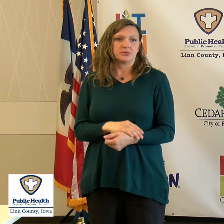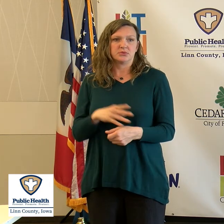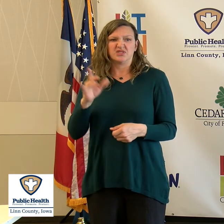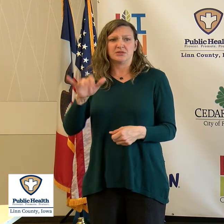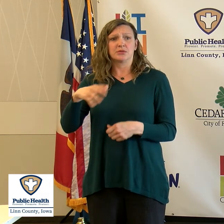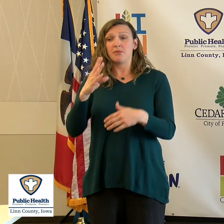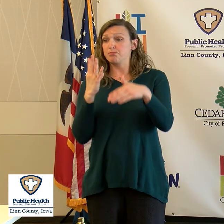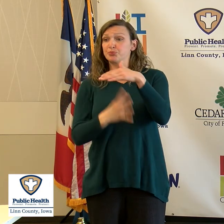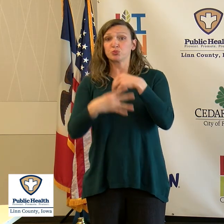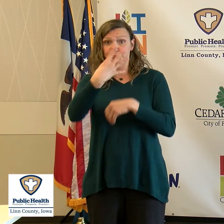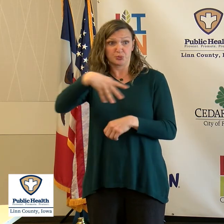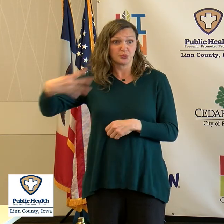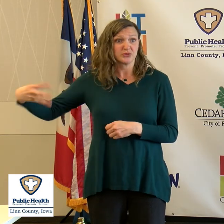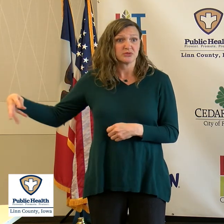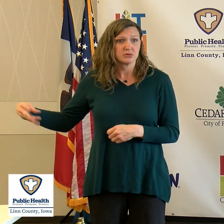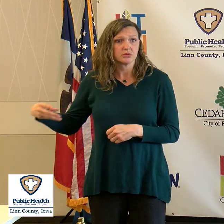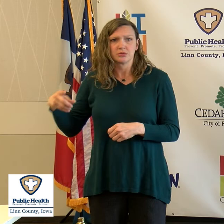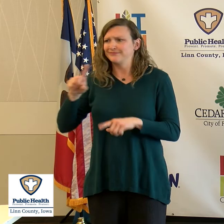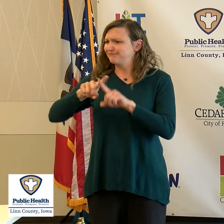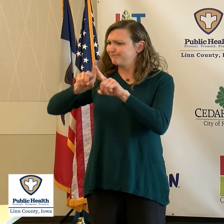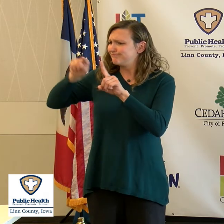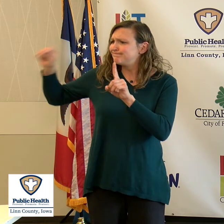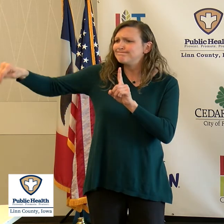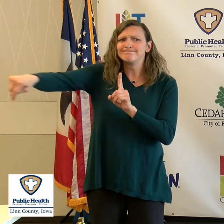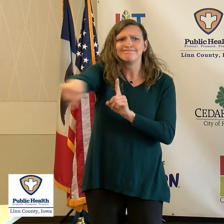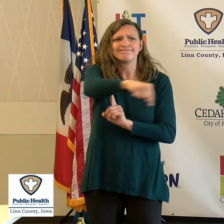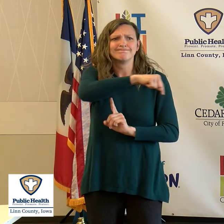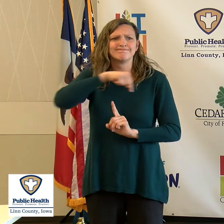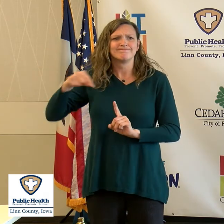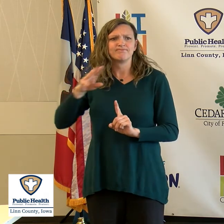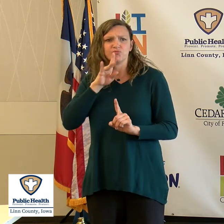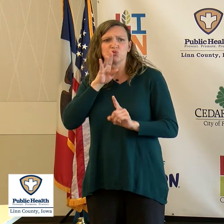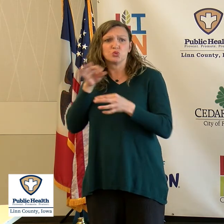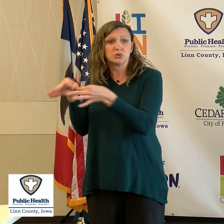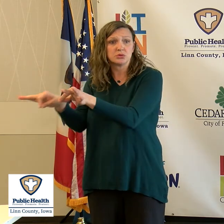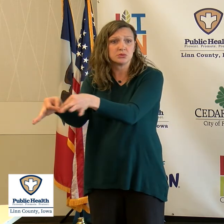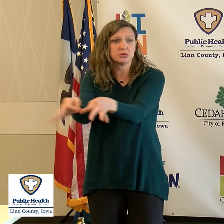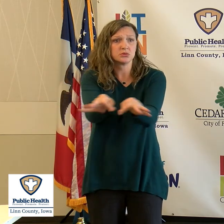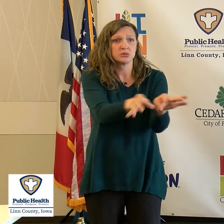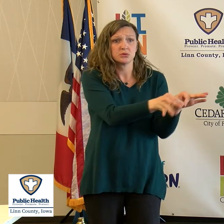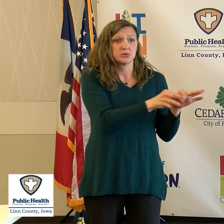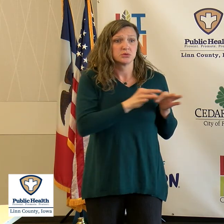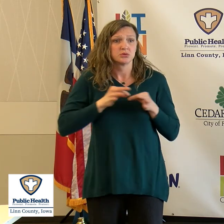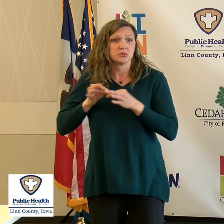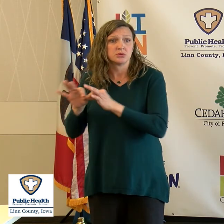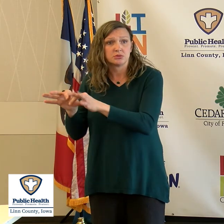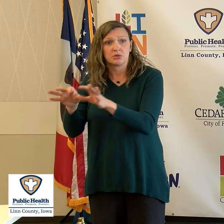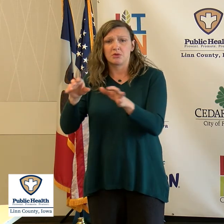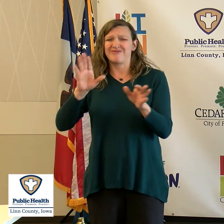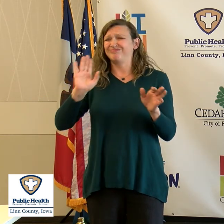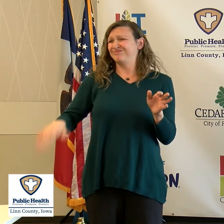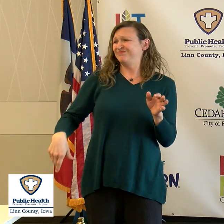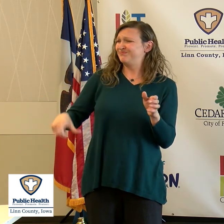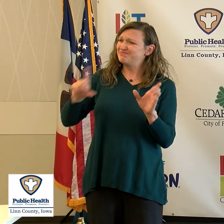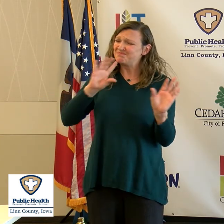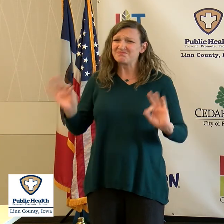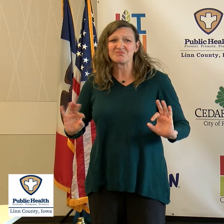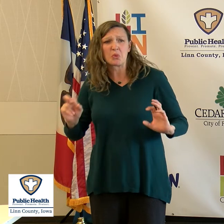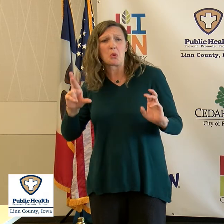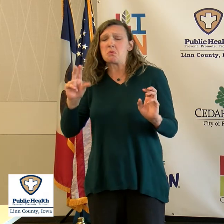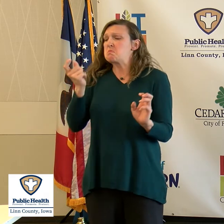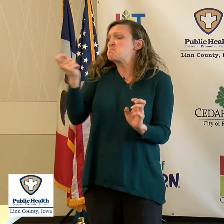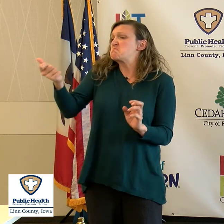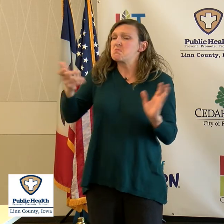minority groups. This fact alone does not make their lives more valuable than any others, but it underscores